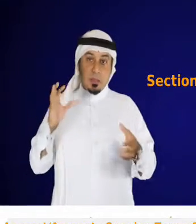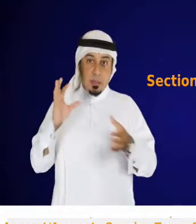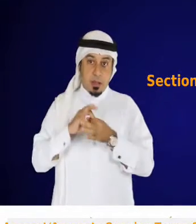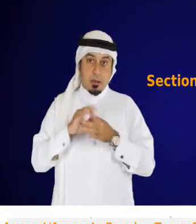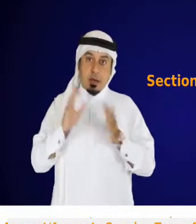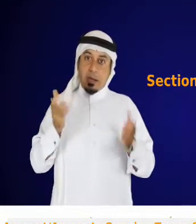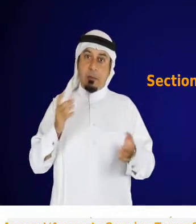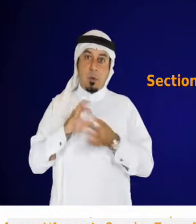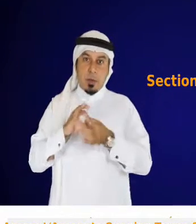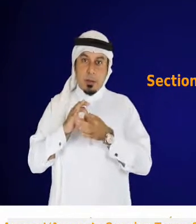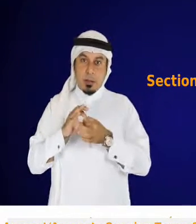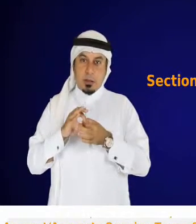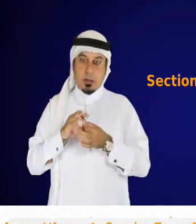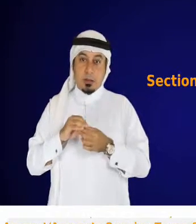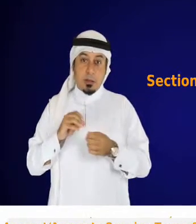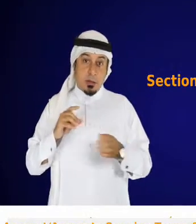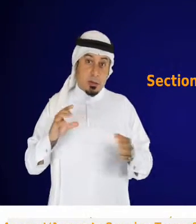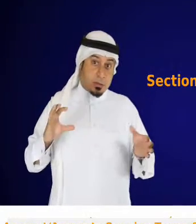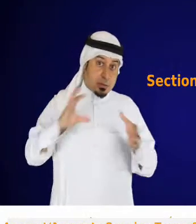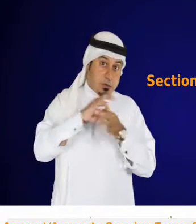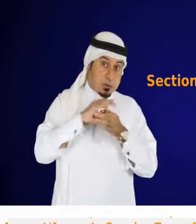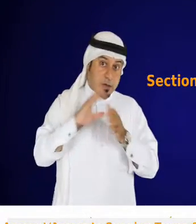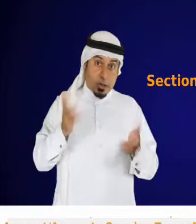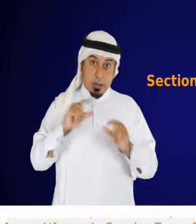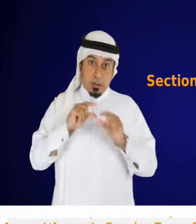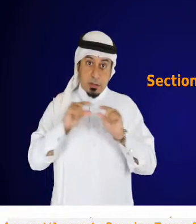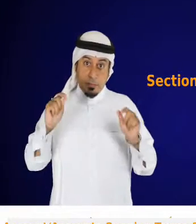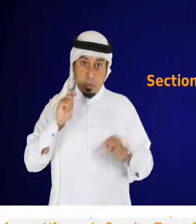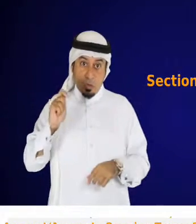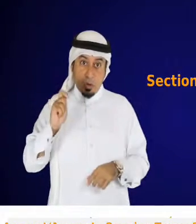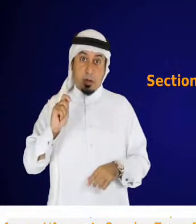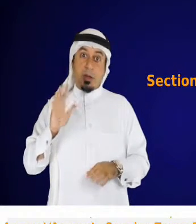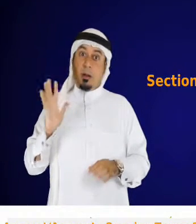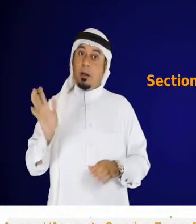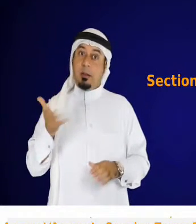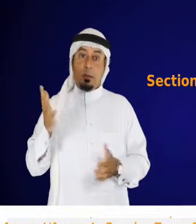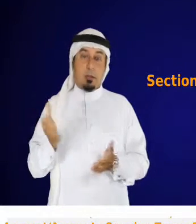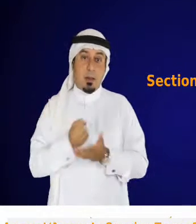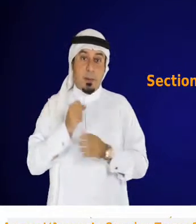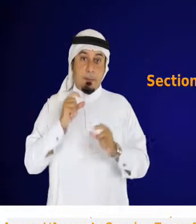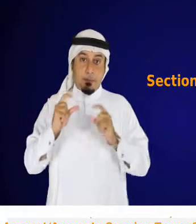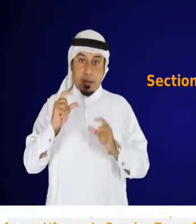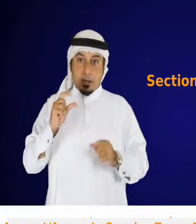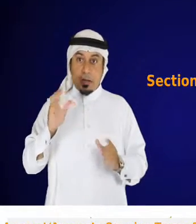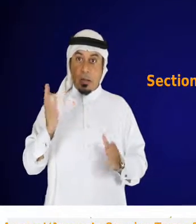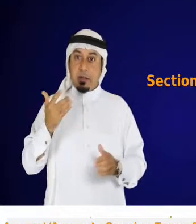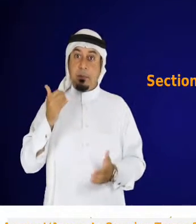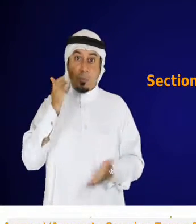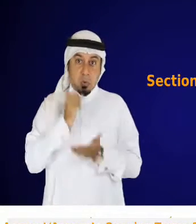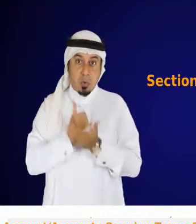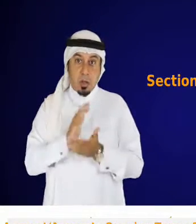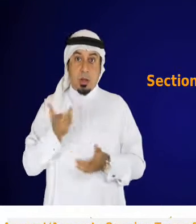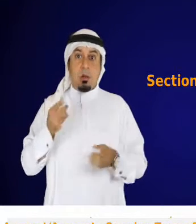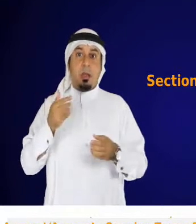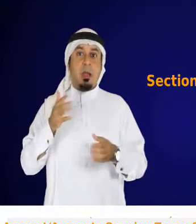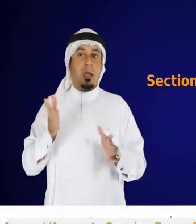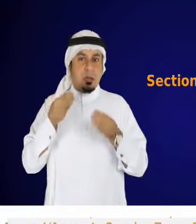15. The bank may at any time in its discretion, either at its own instance or at the instance of any competent